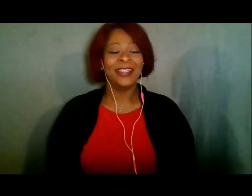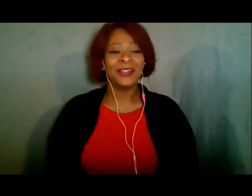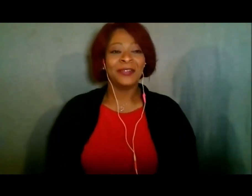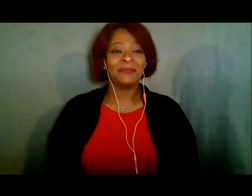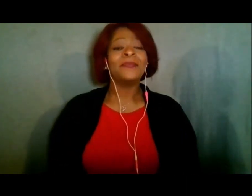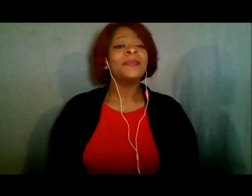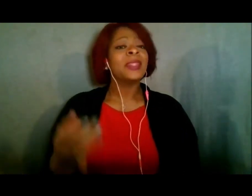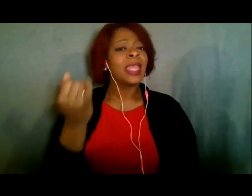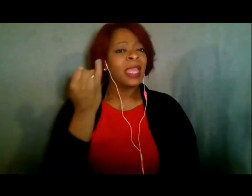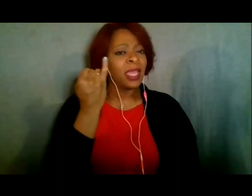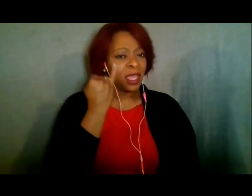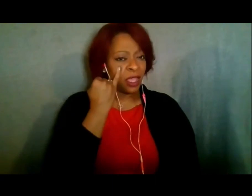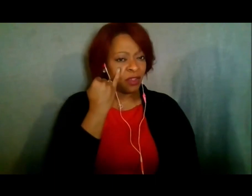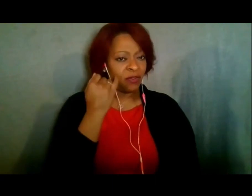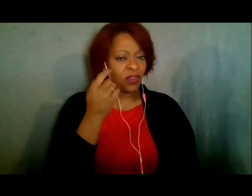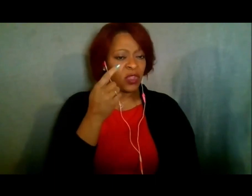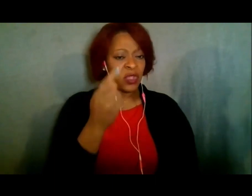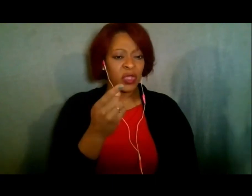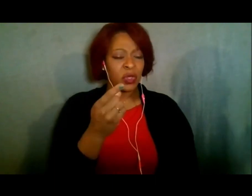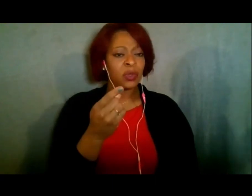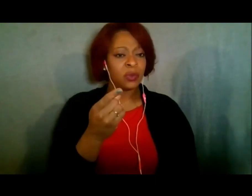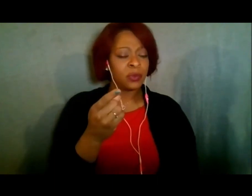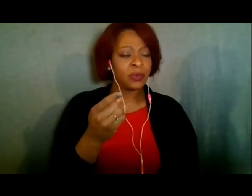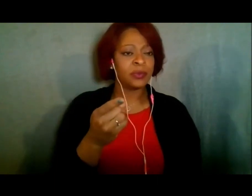If you've ever anaphylaxed,